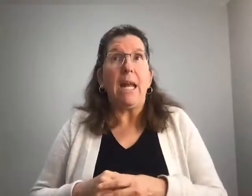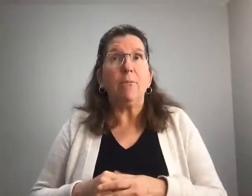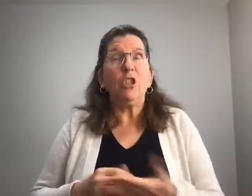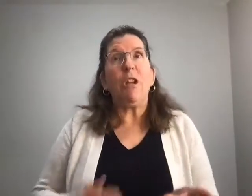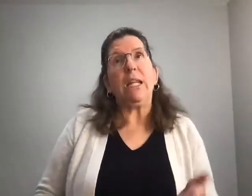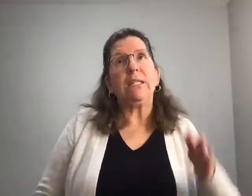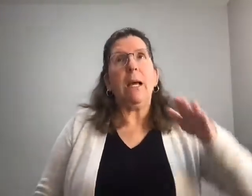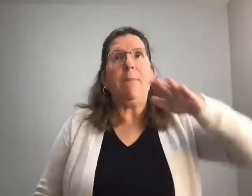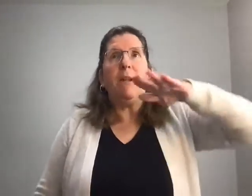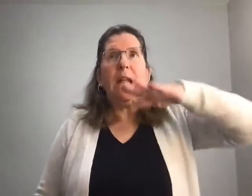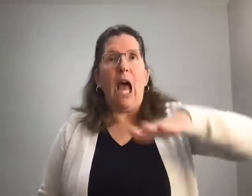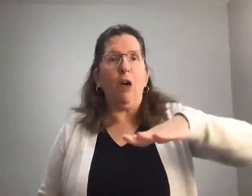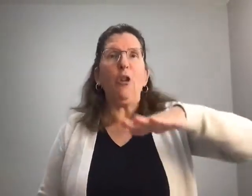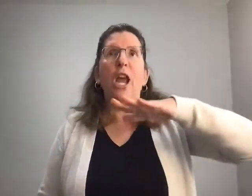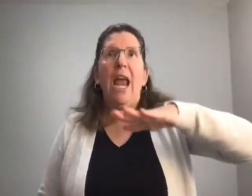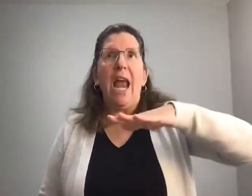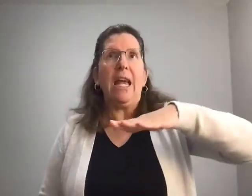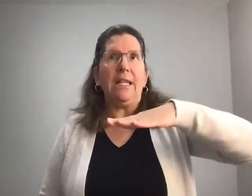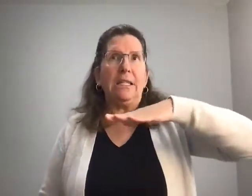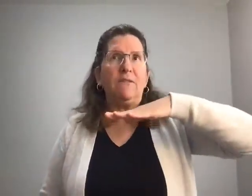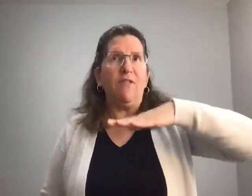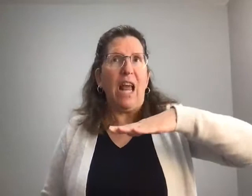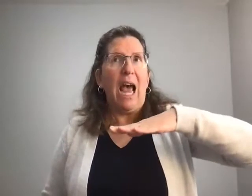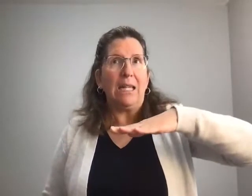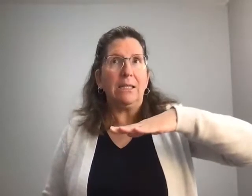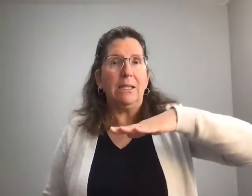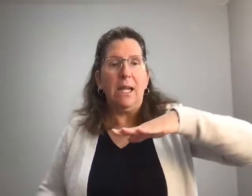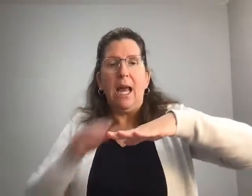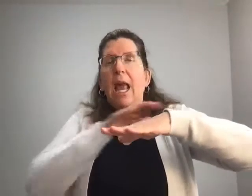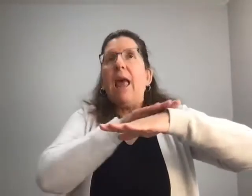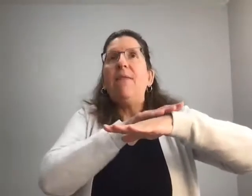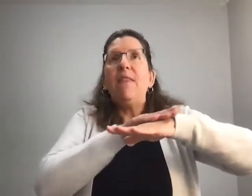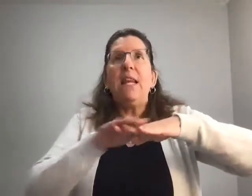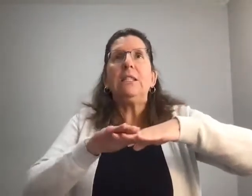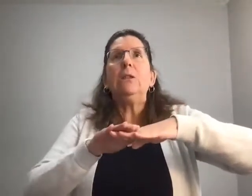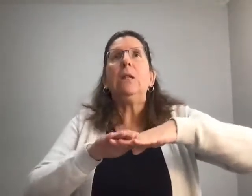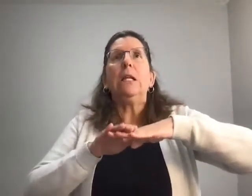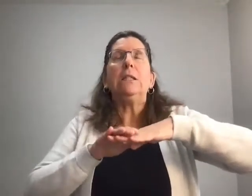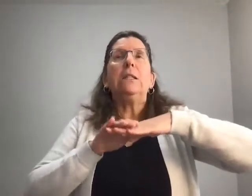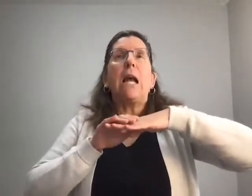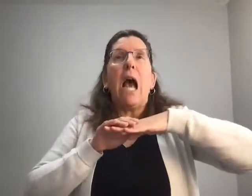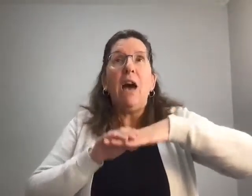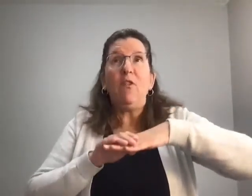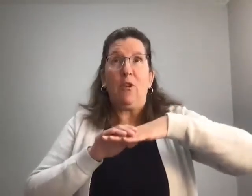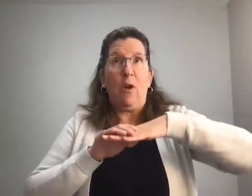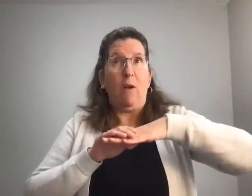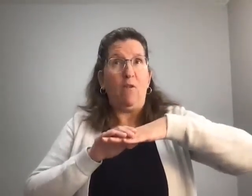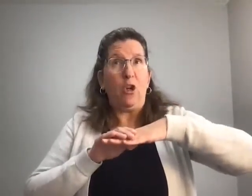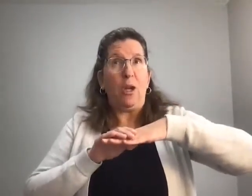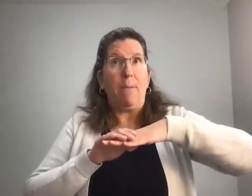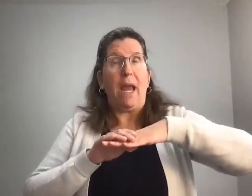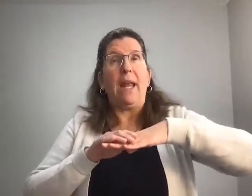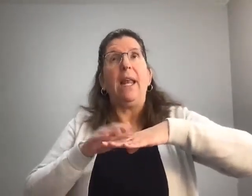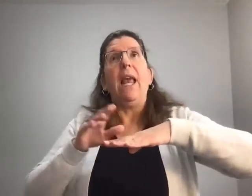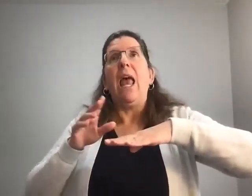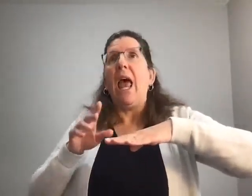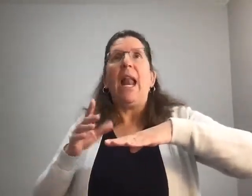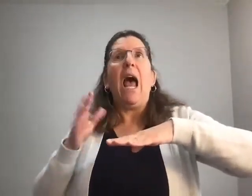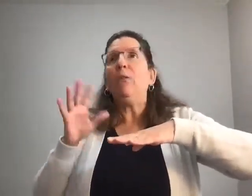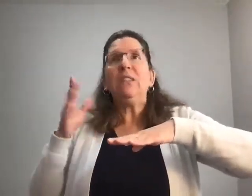imagery, except that now your hand is flat. And this is the cover for your bed. And I was kind